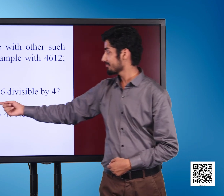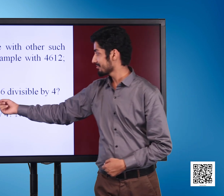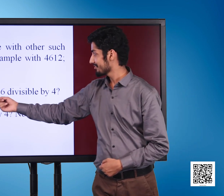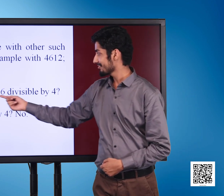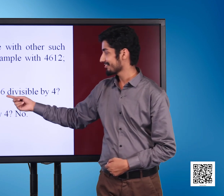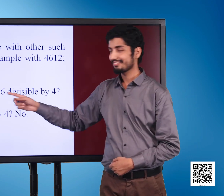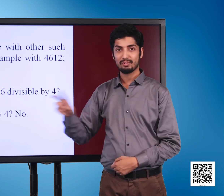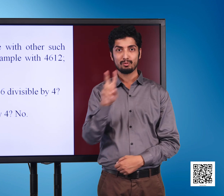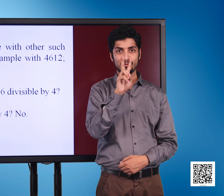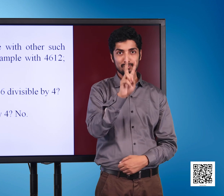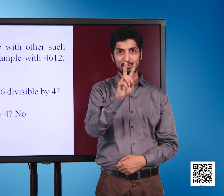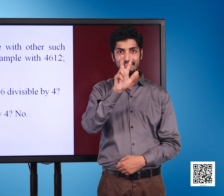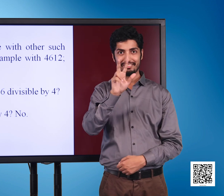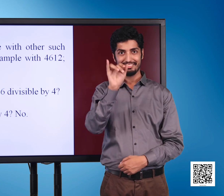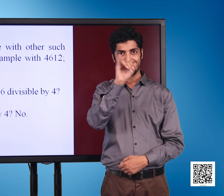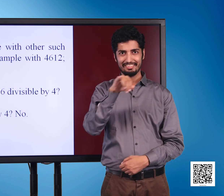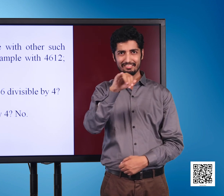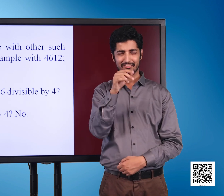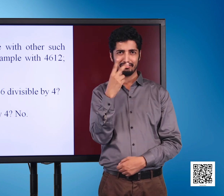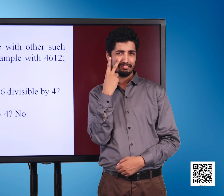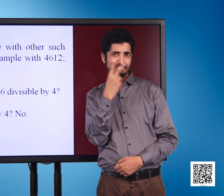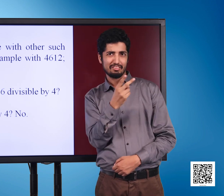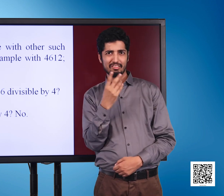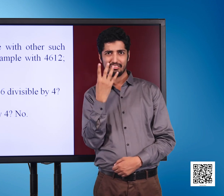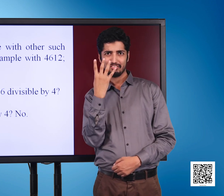Is the number 286 divisible by 4?